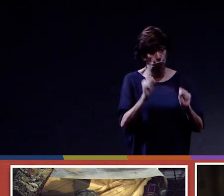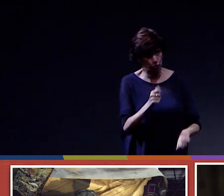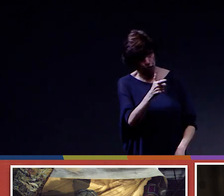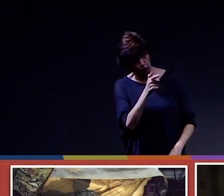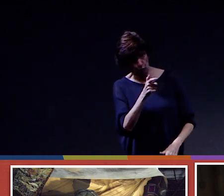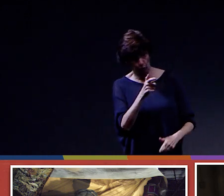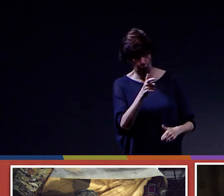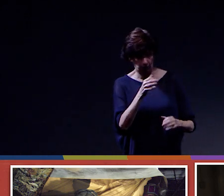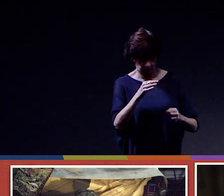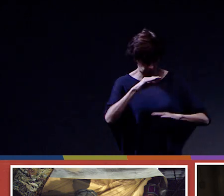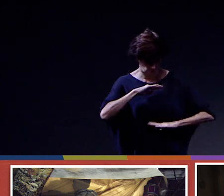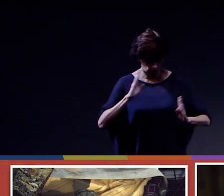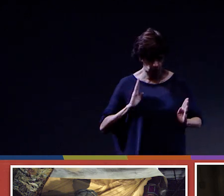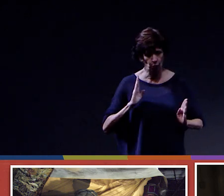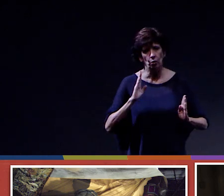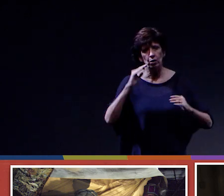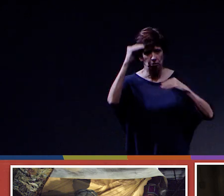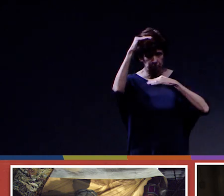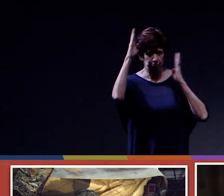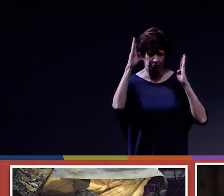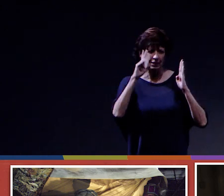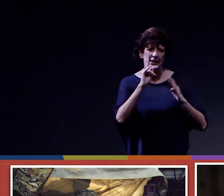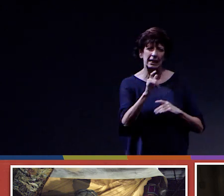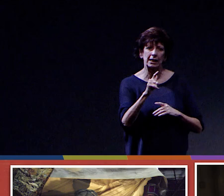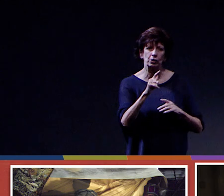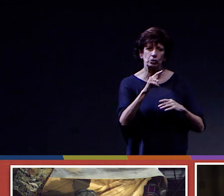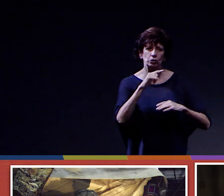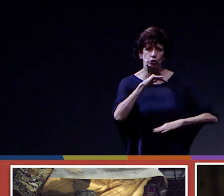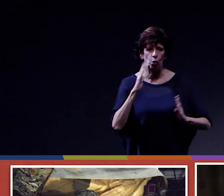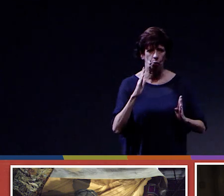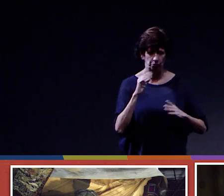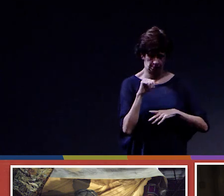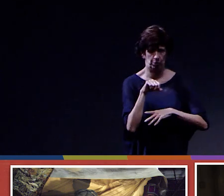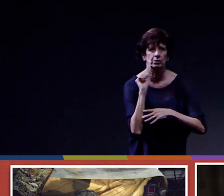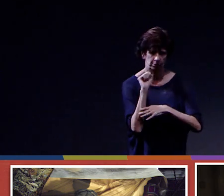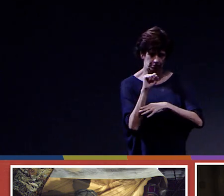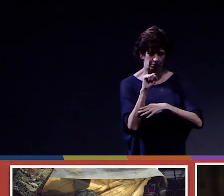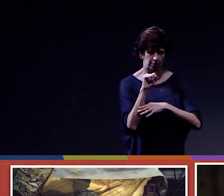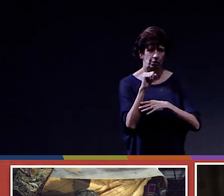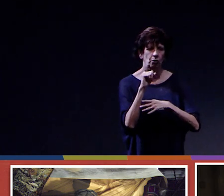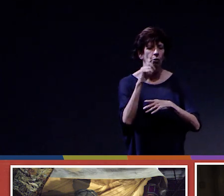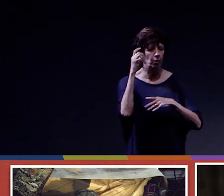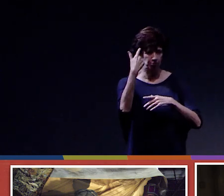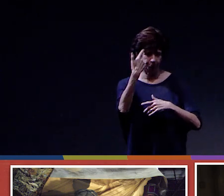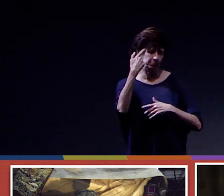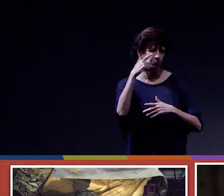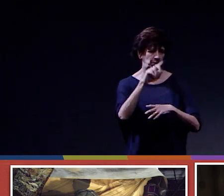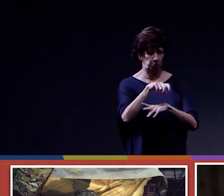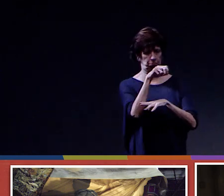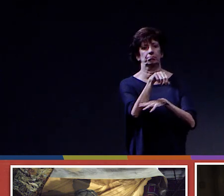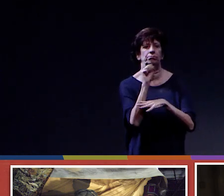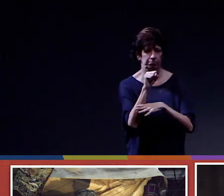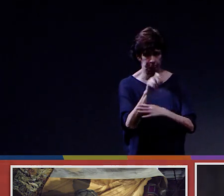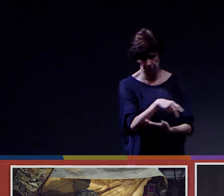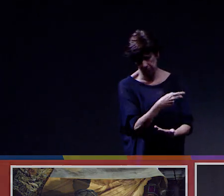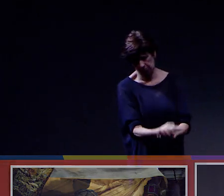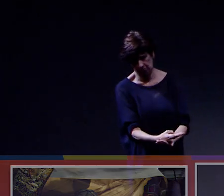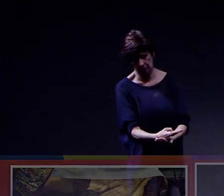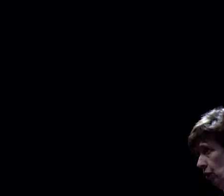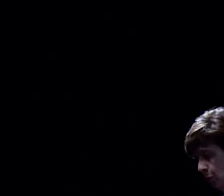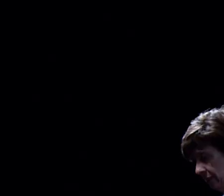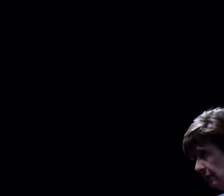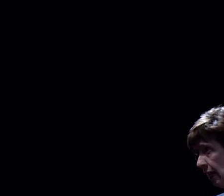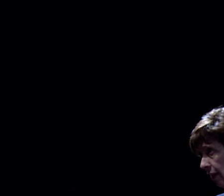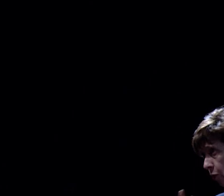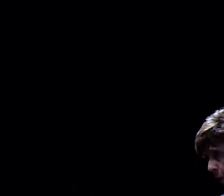if you hit them in a kill zone in the head or the body, they'll actually reel and they'll fall down on the ground dead. You can actually take the weapons away